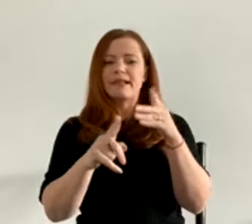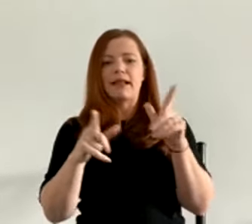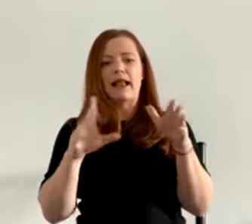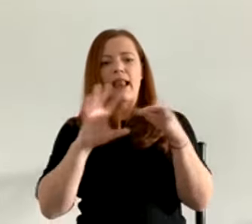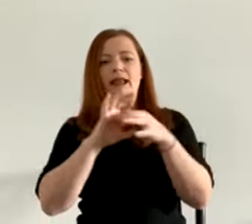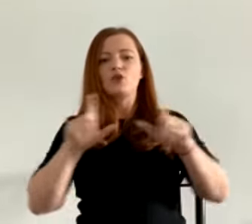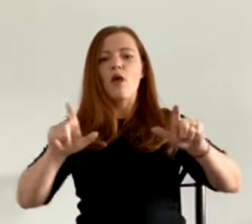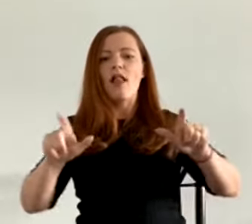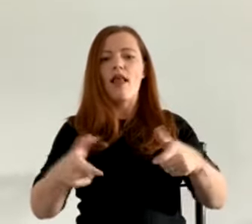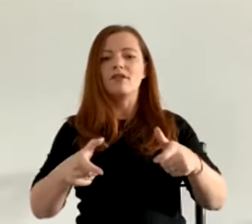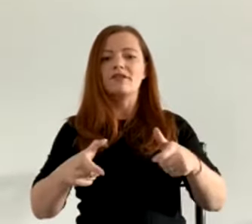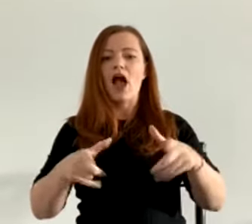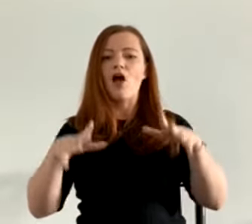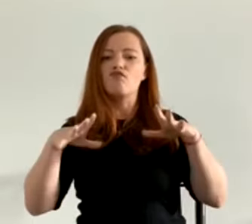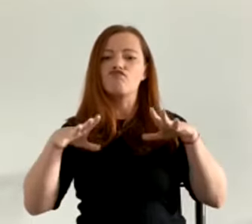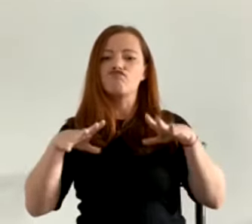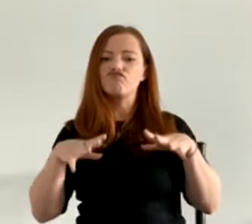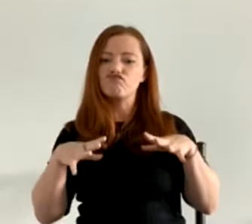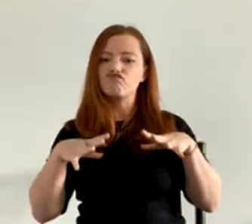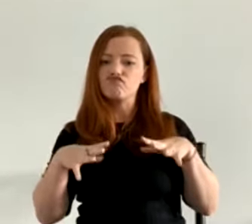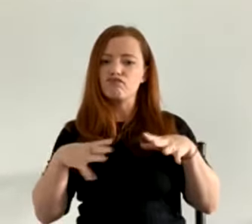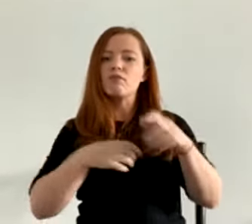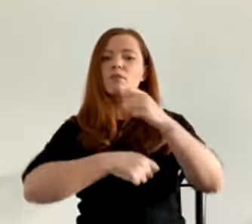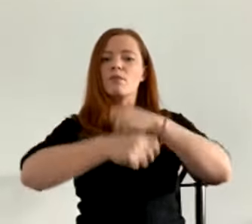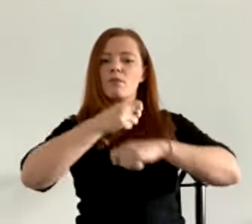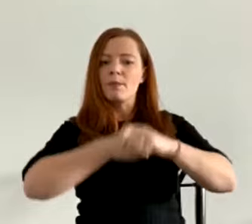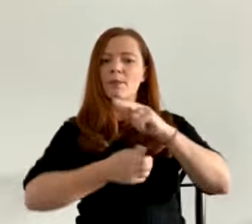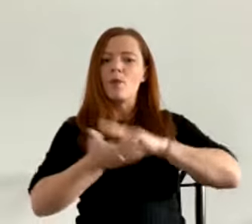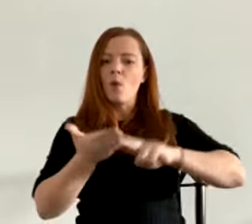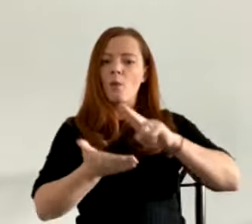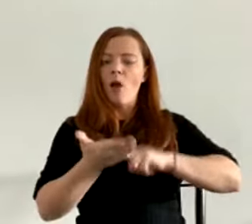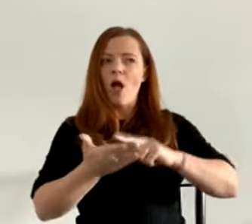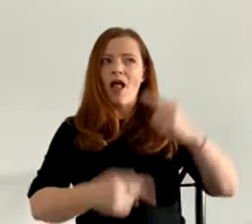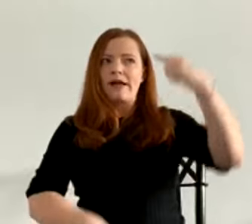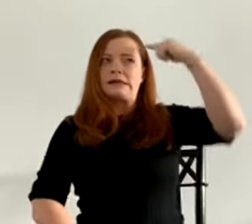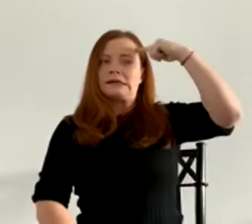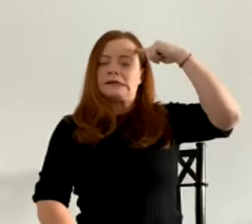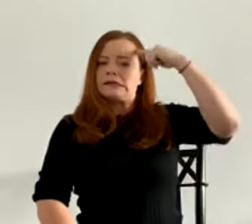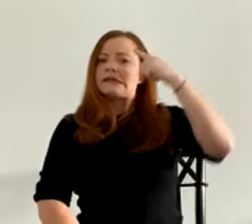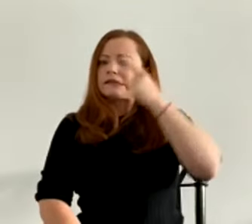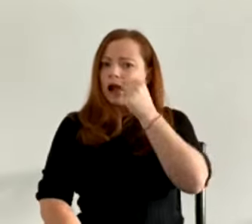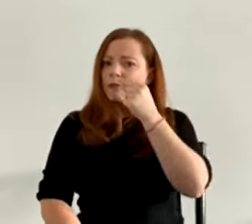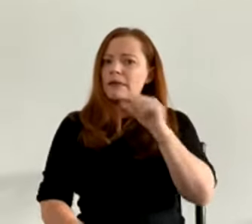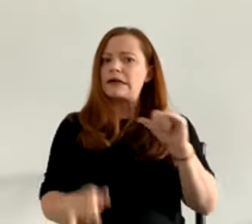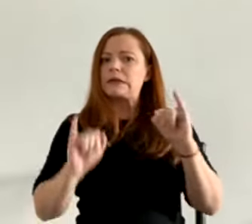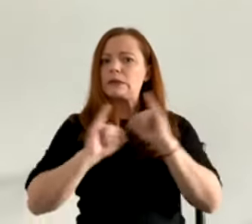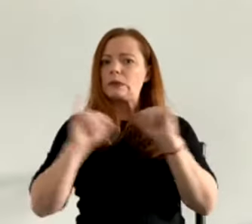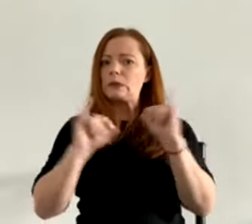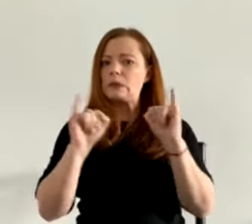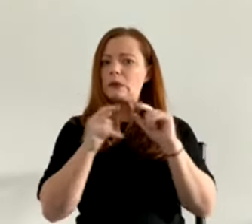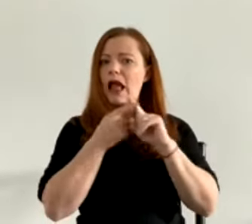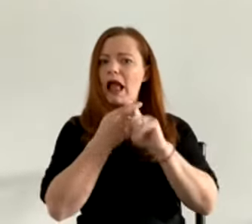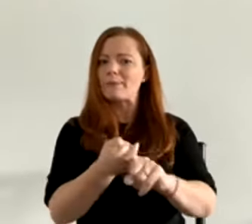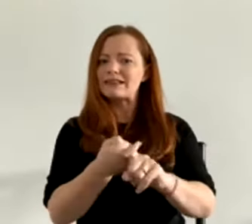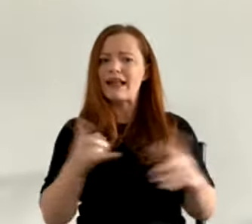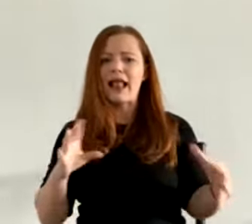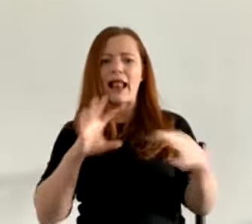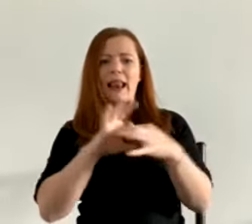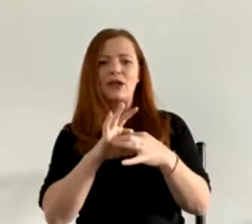potentially how we could get back to some bad habits around inaccessibility and what it means